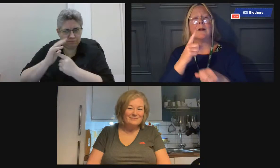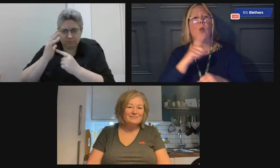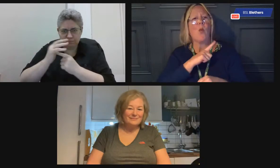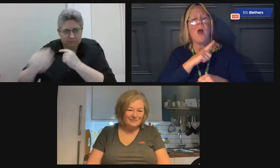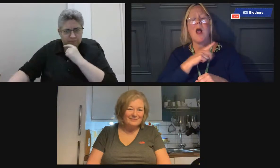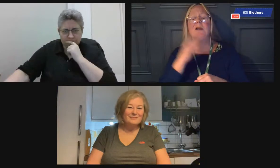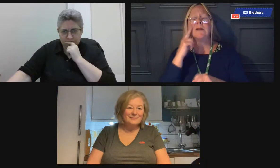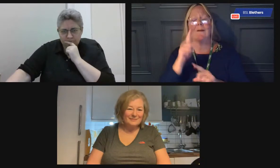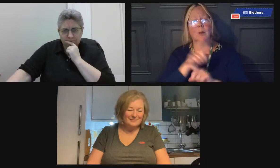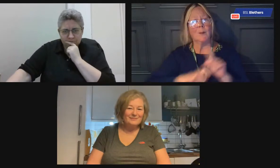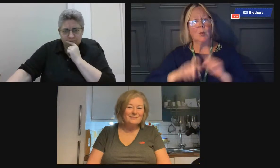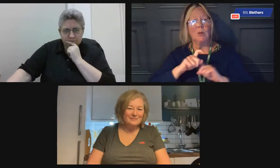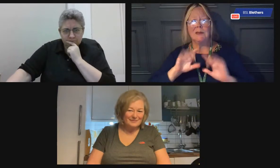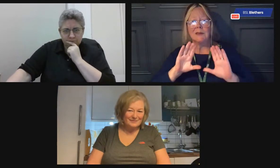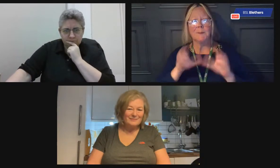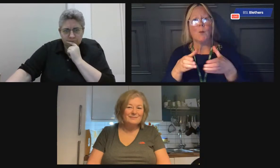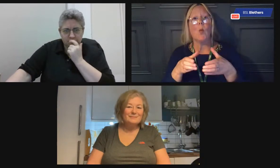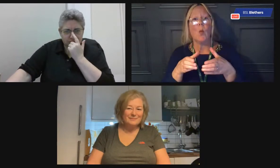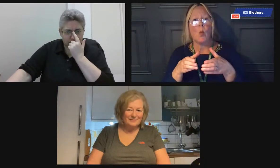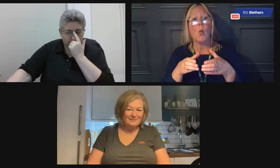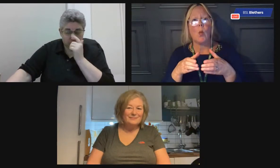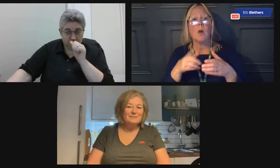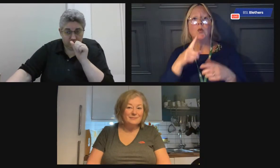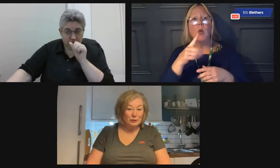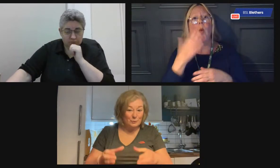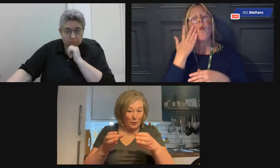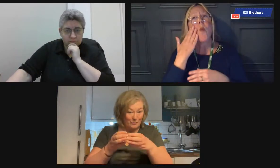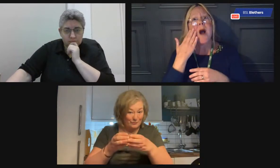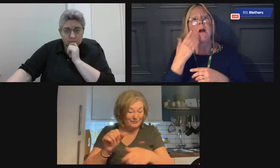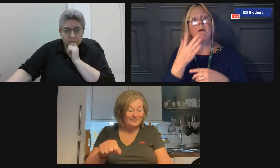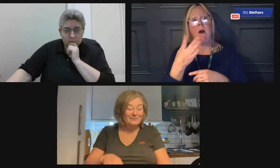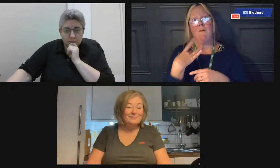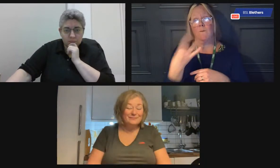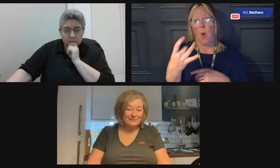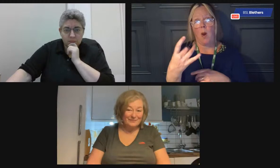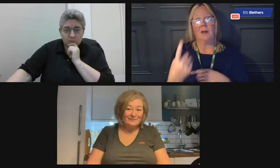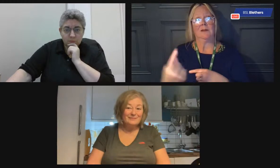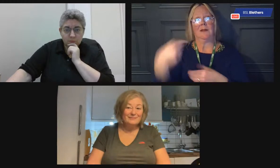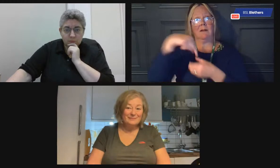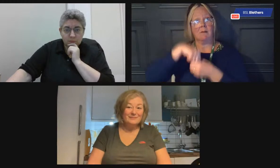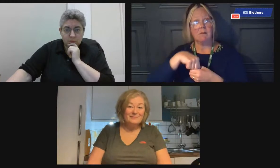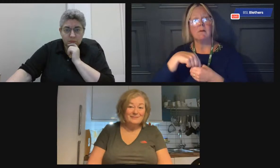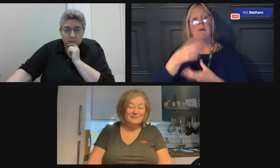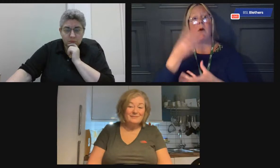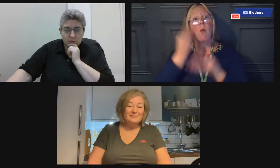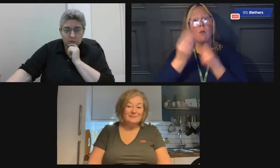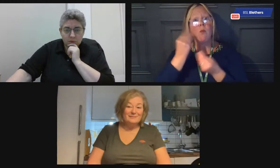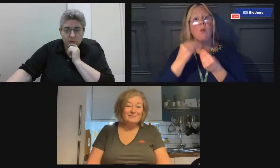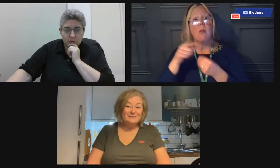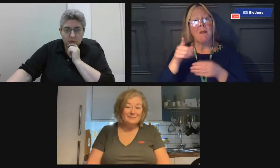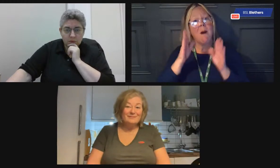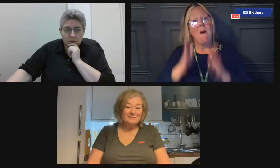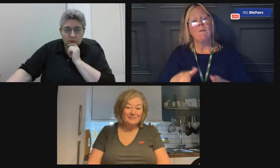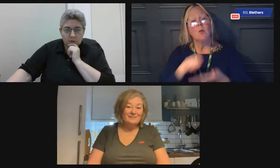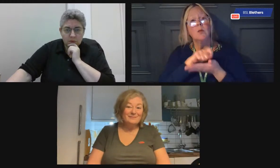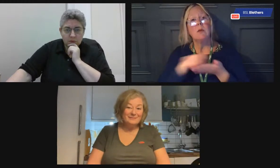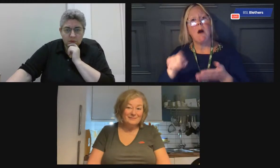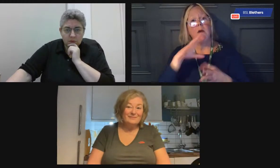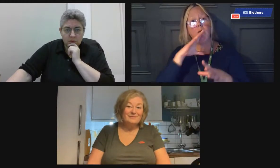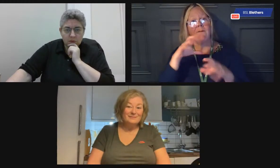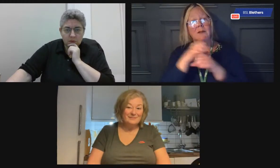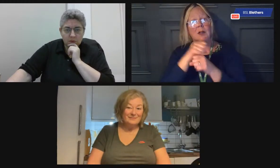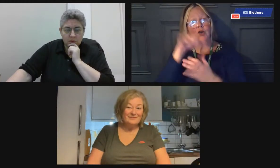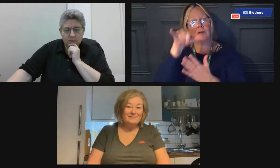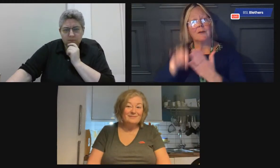We're very, very strict on that in our project because the deaf community is very small. If you're volunteering with